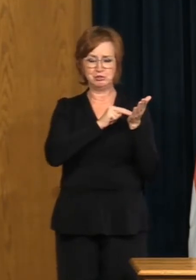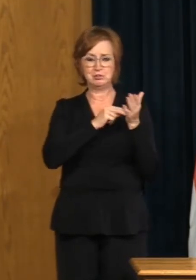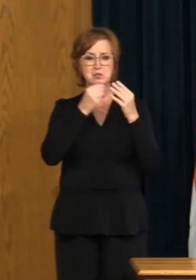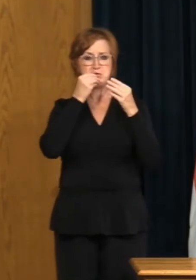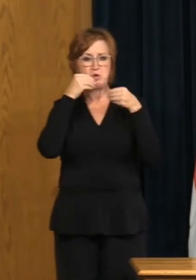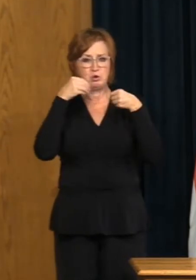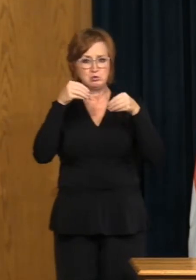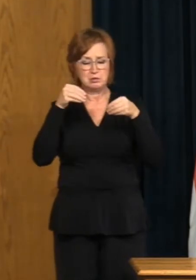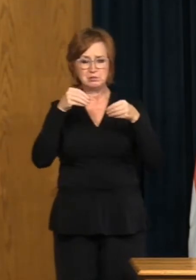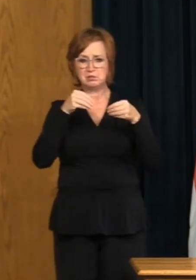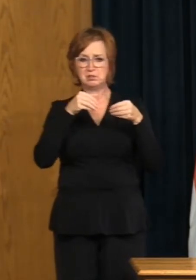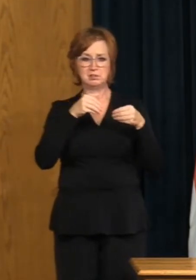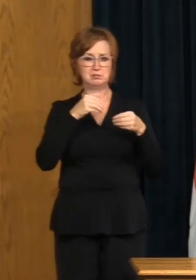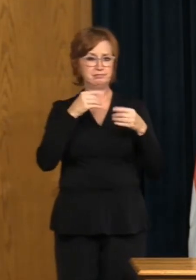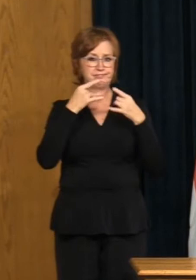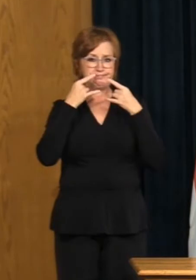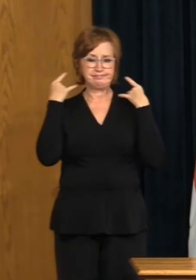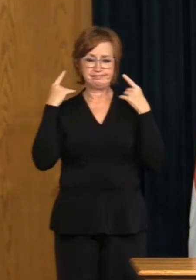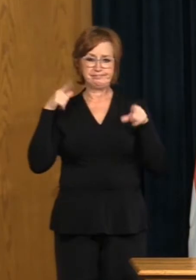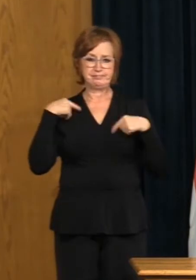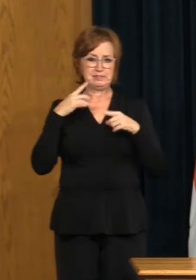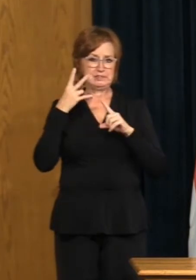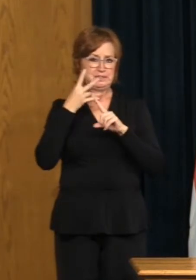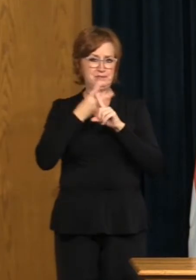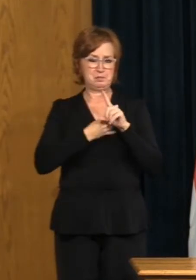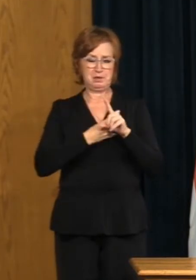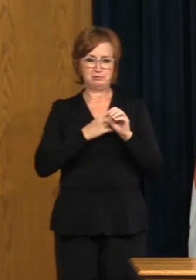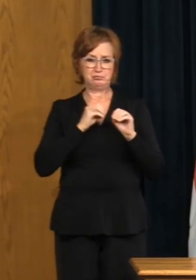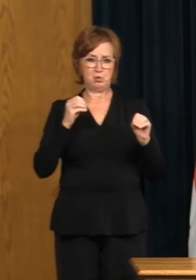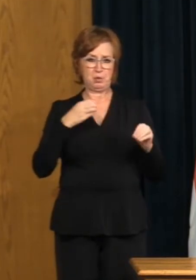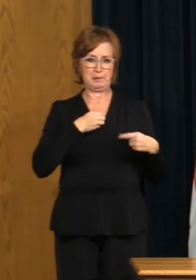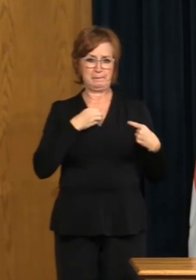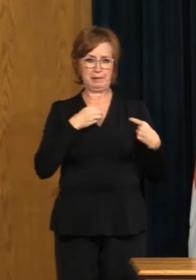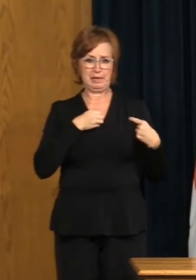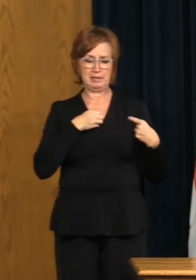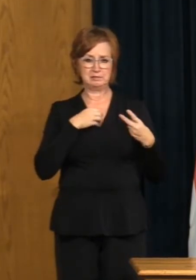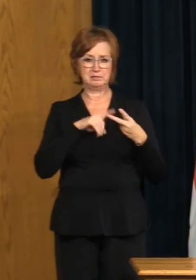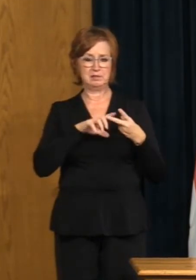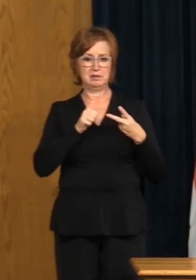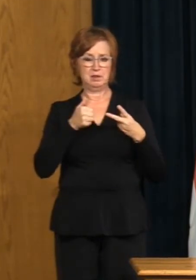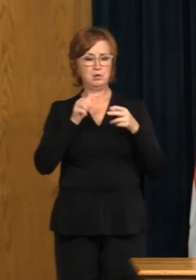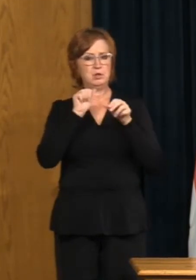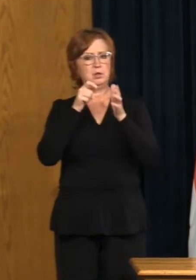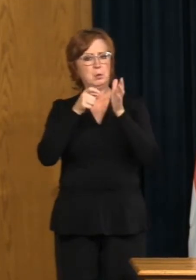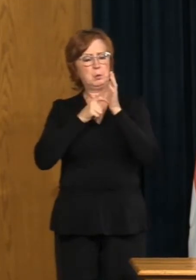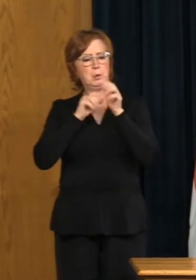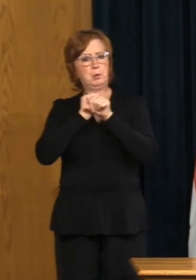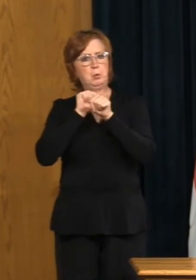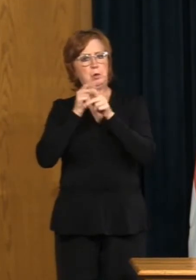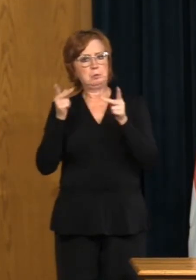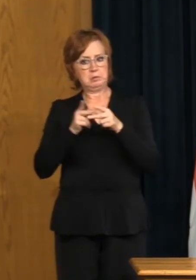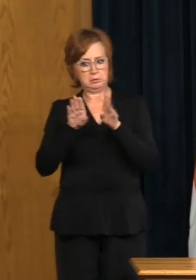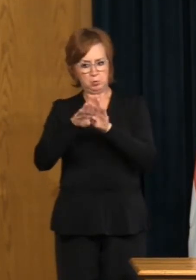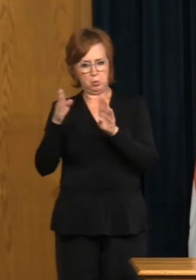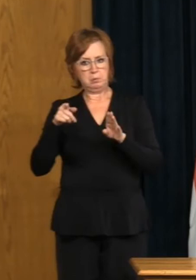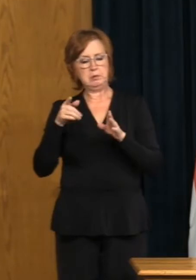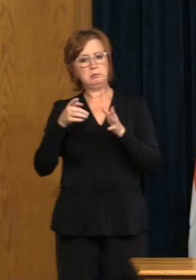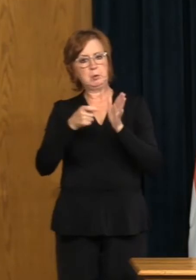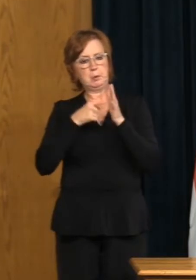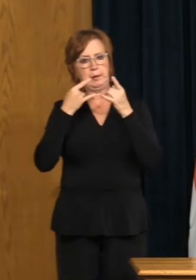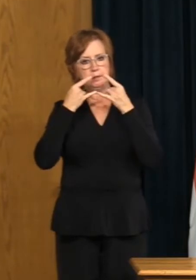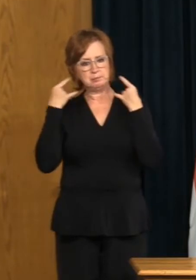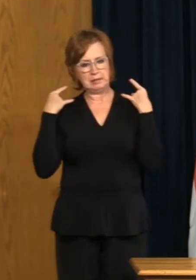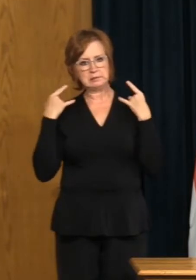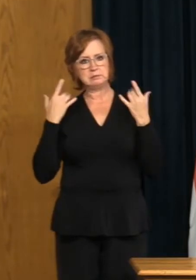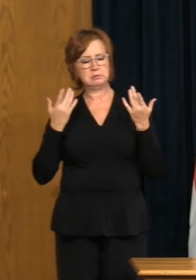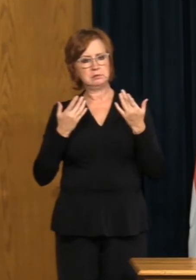been doing this without complaining for the last 7 months. As essential workplaces have opened up, employees have been doing this to